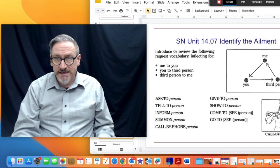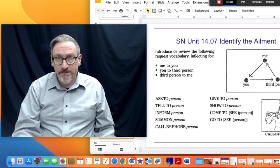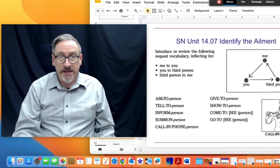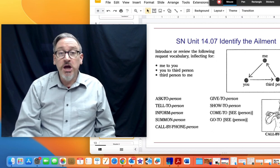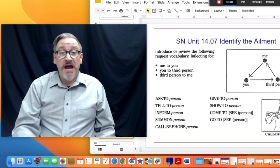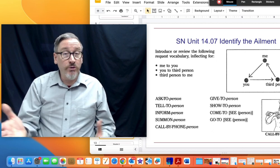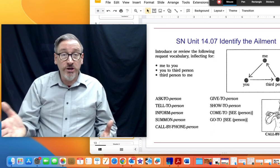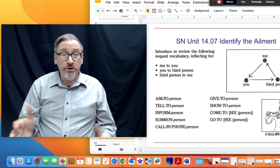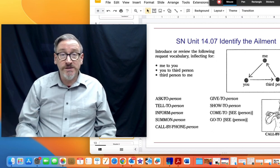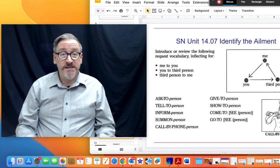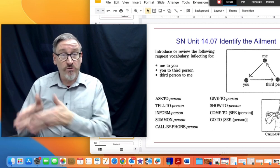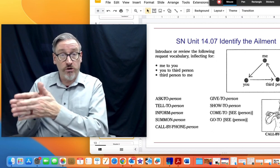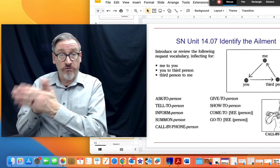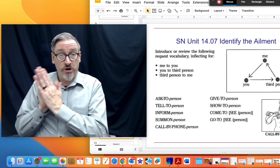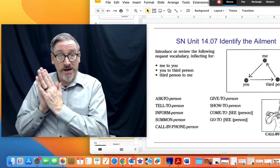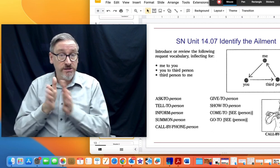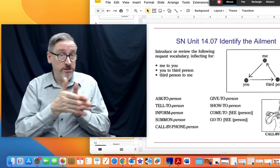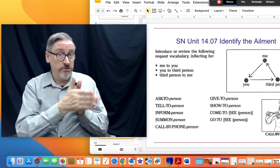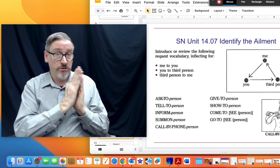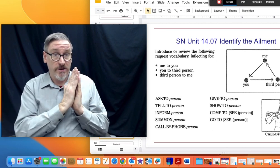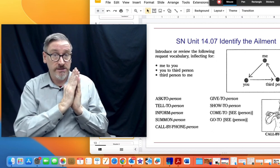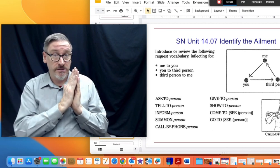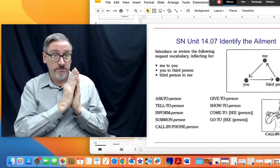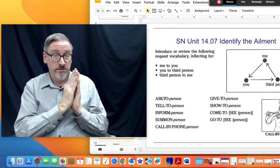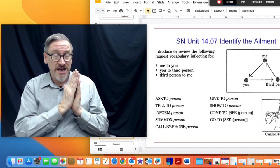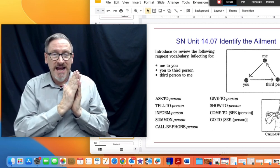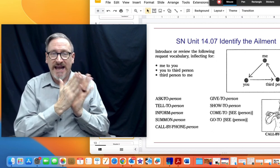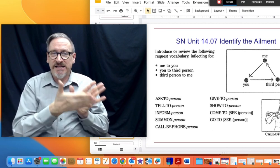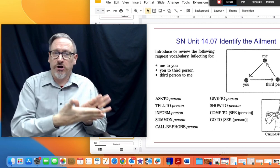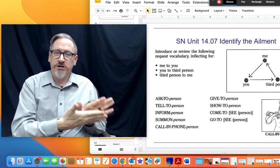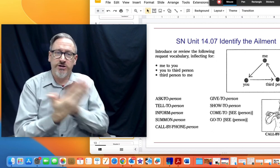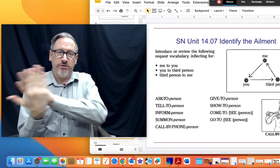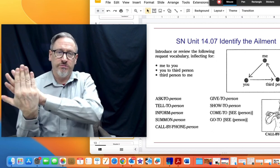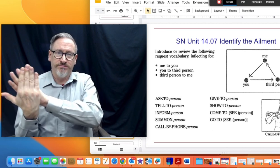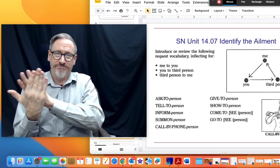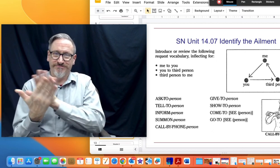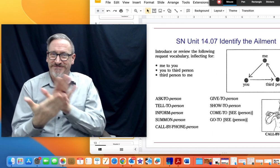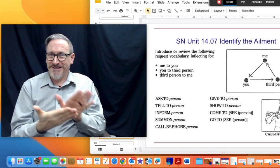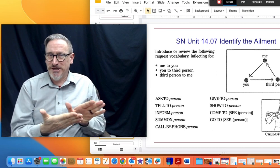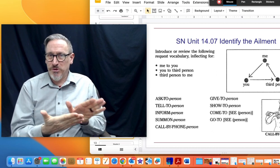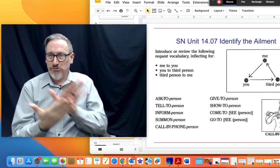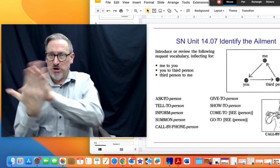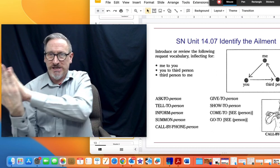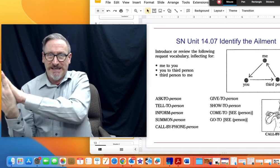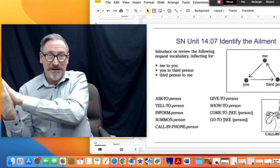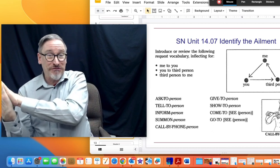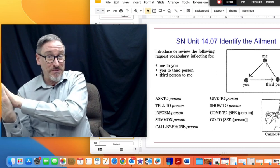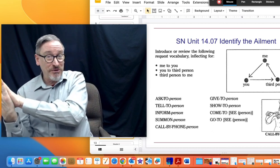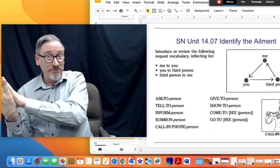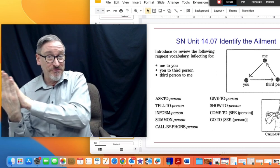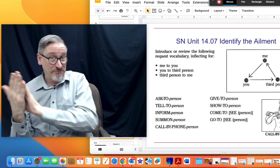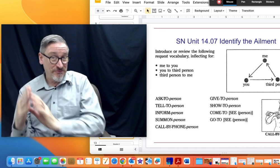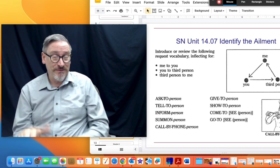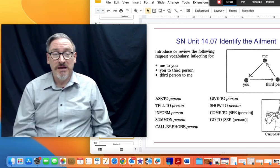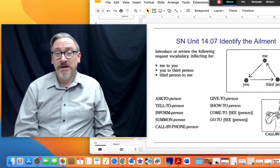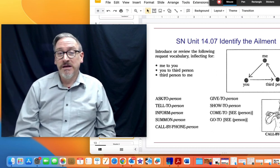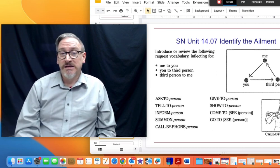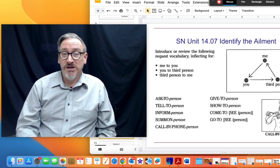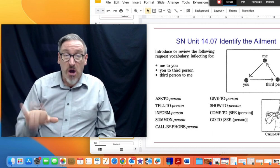So again, same thing. And you can use this for request. It's hard to do someone requesting it from you.